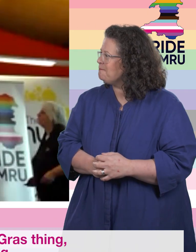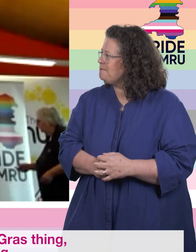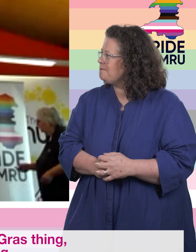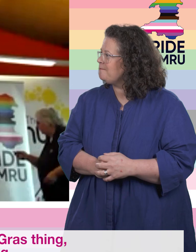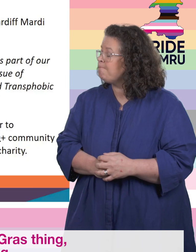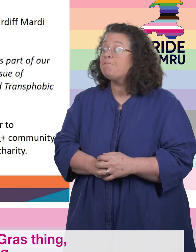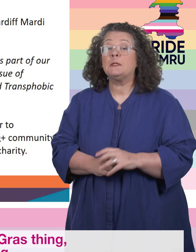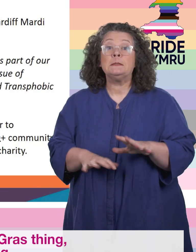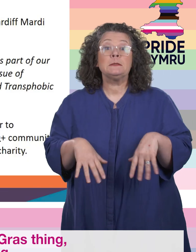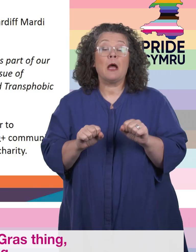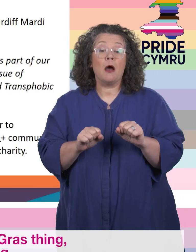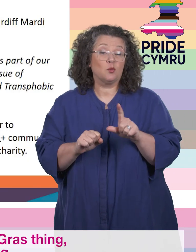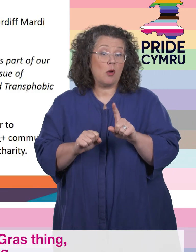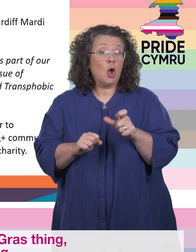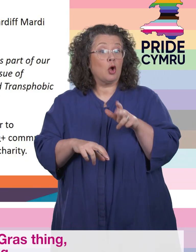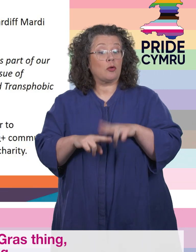theme.